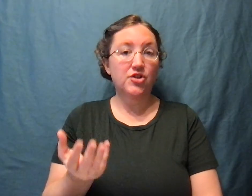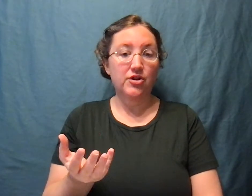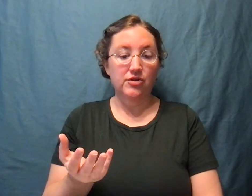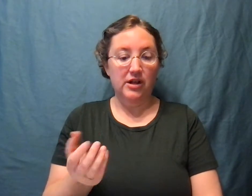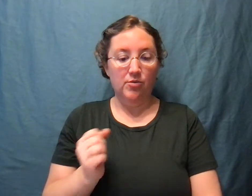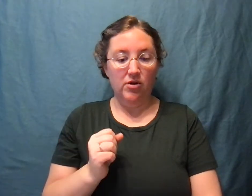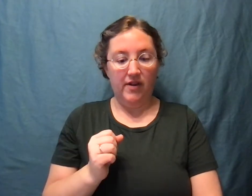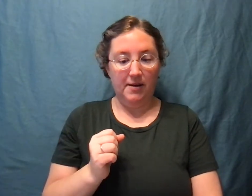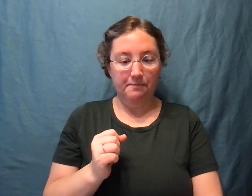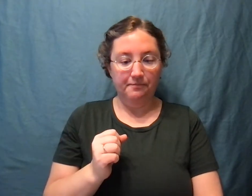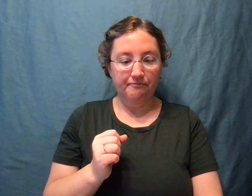don't sign the wrong thing.